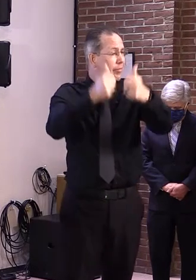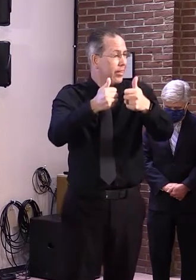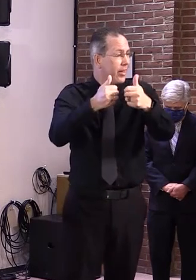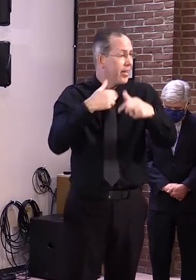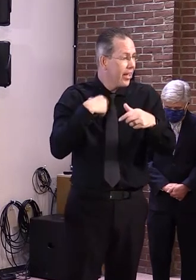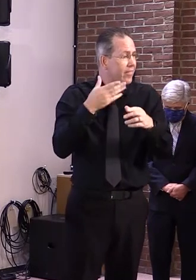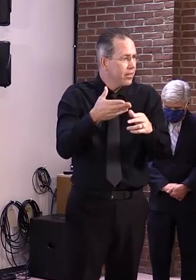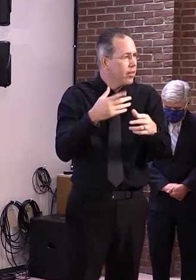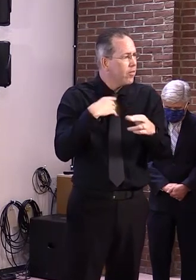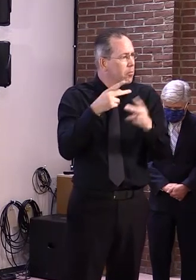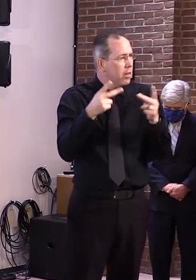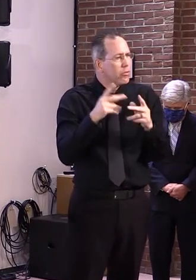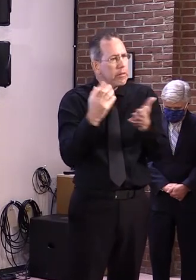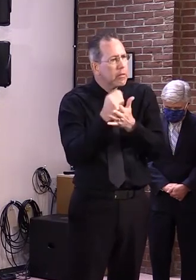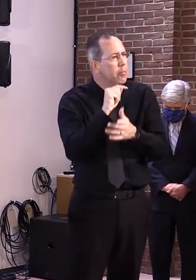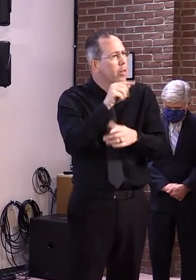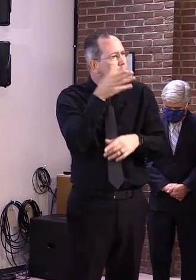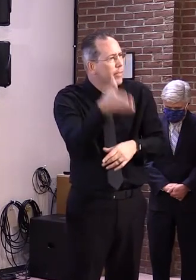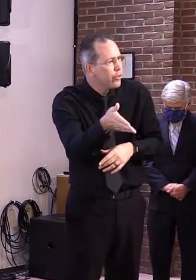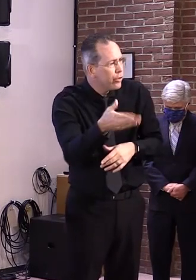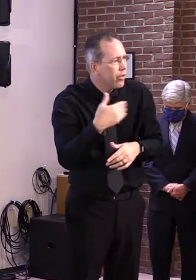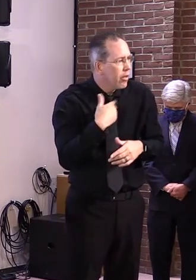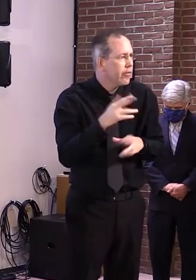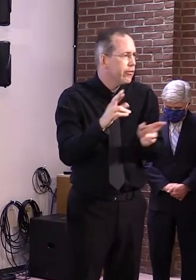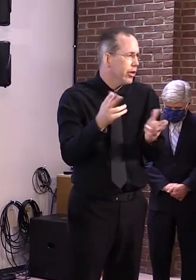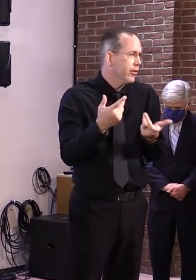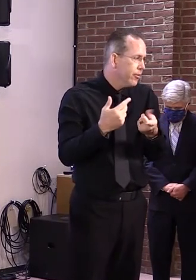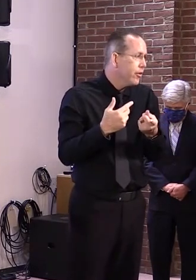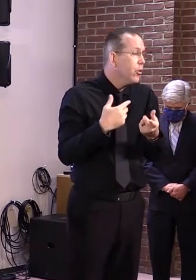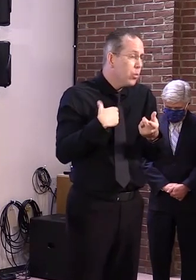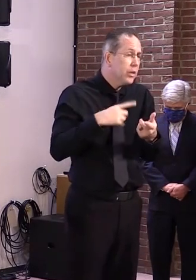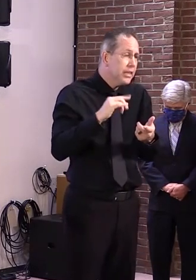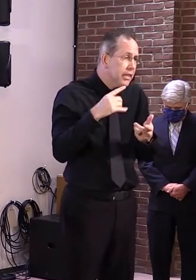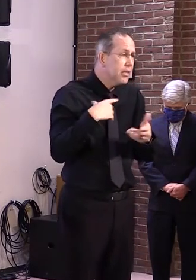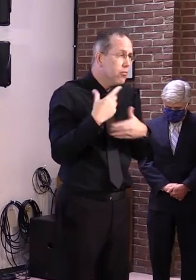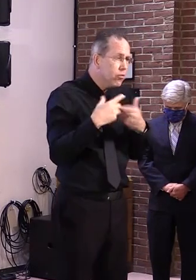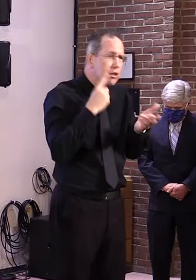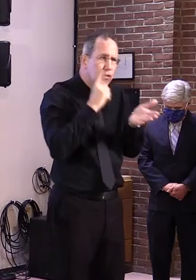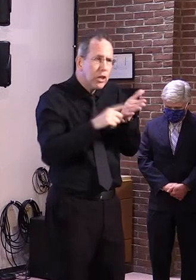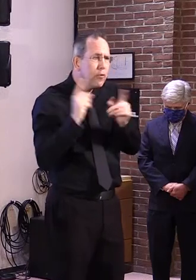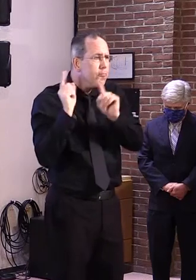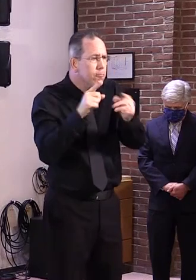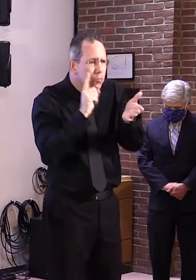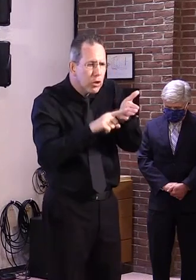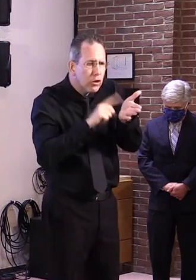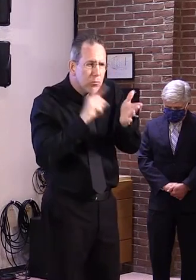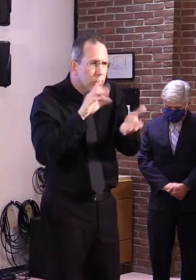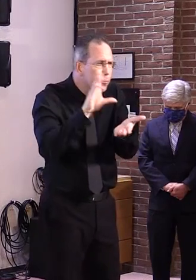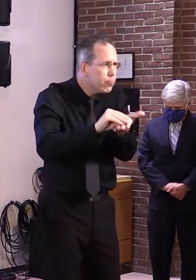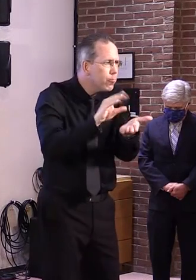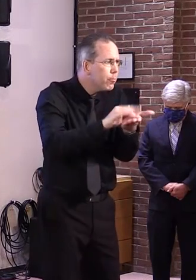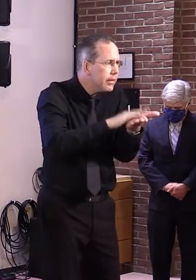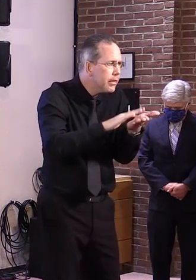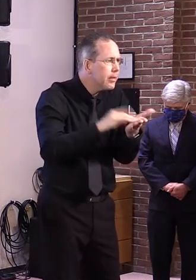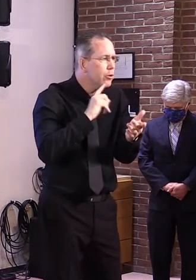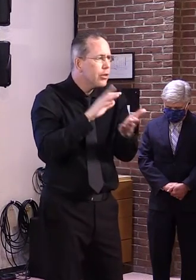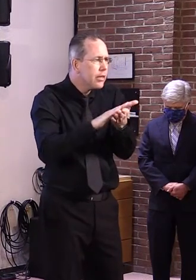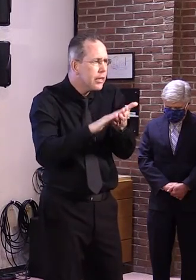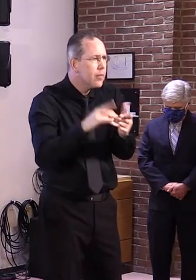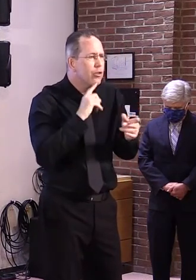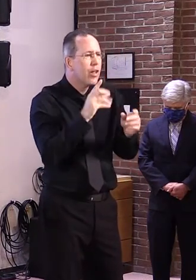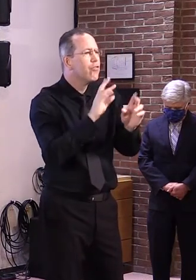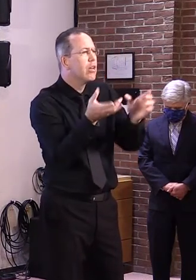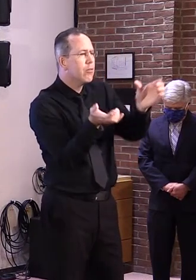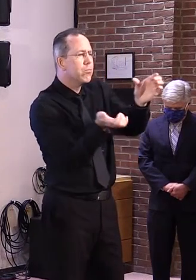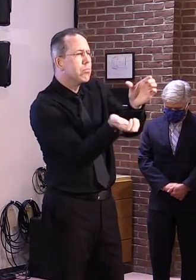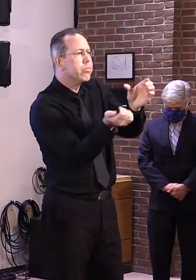I think, judicious about checking them, keeping them clean, and keeping them filled with sanitizer to the